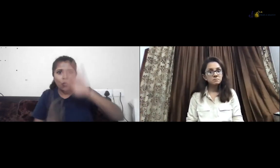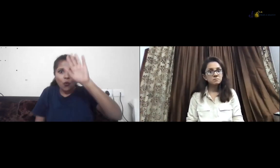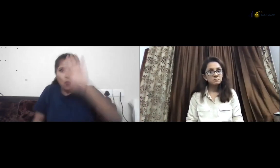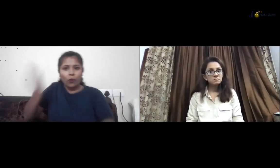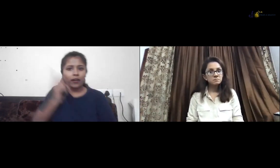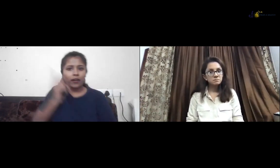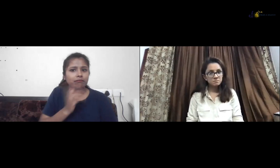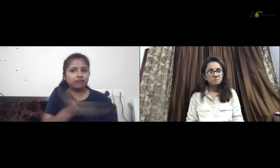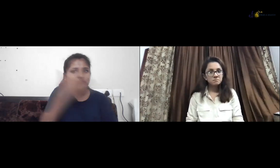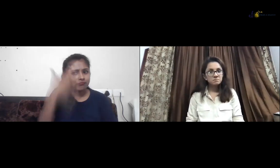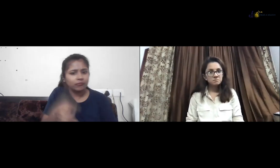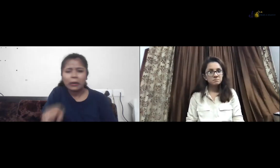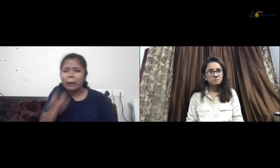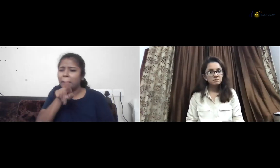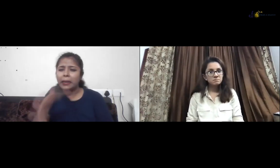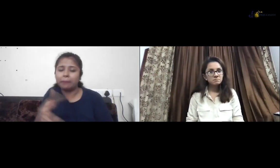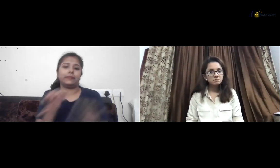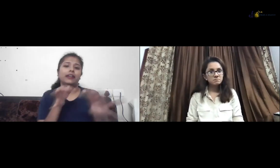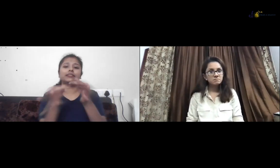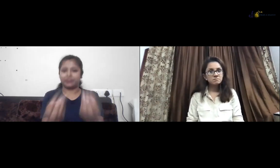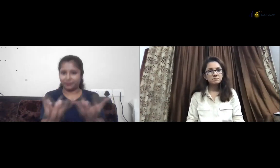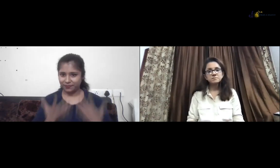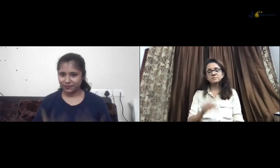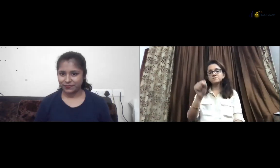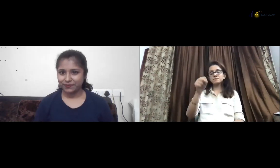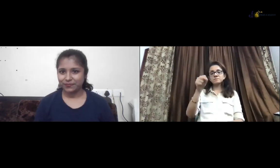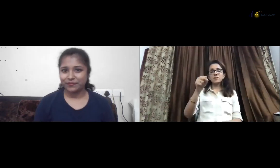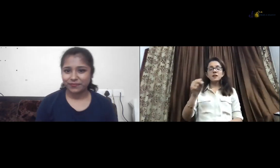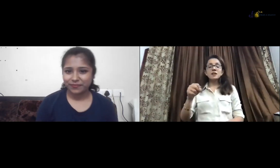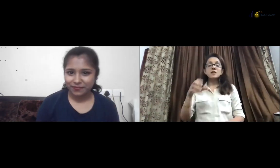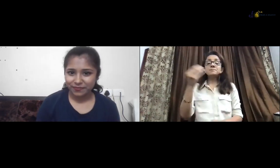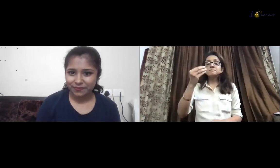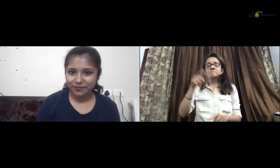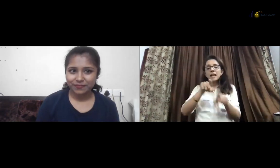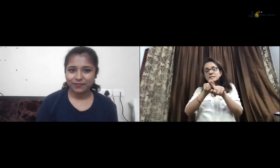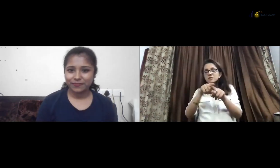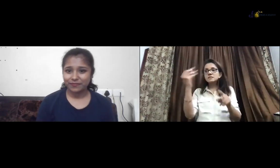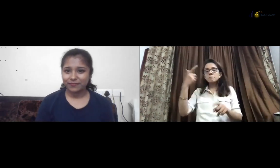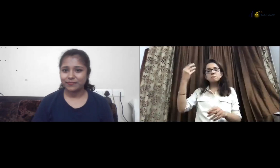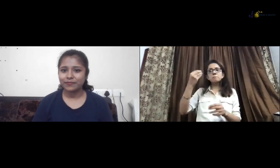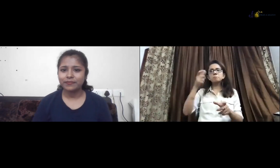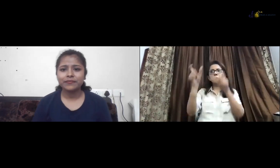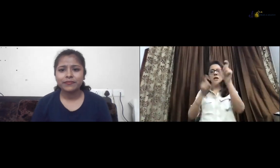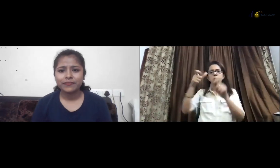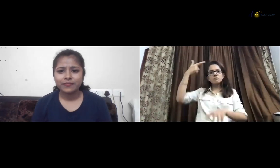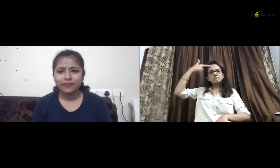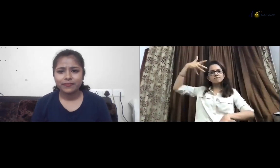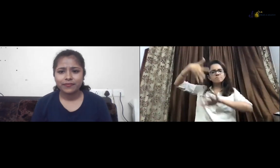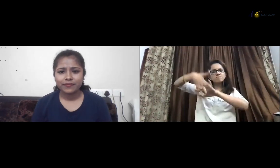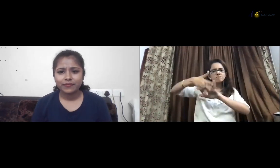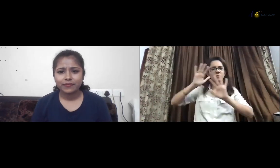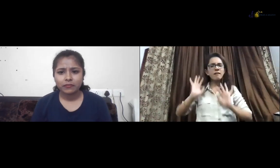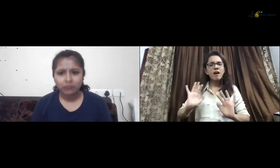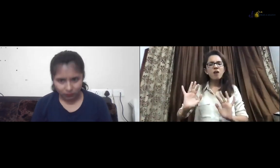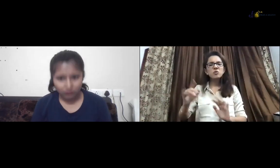bias. There were more hashtags I could see that. Can you please explain? Yeah. So